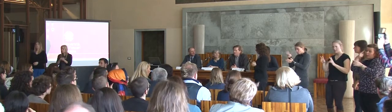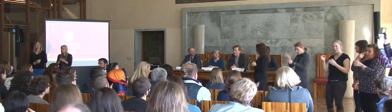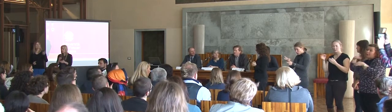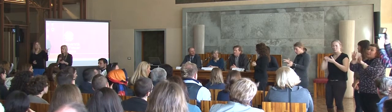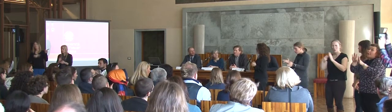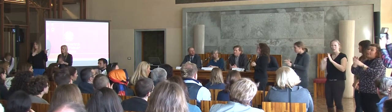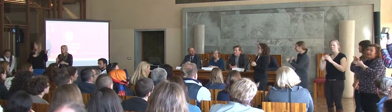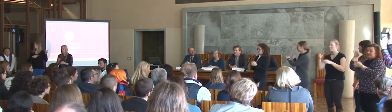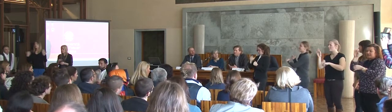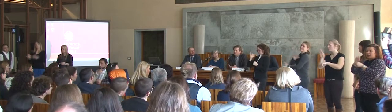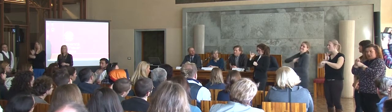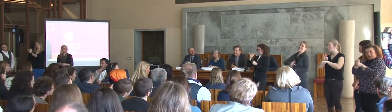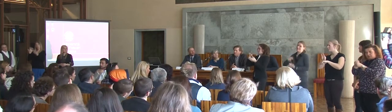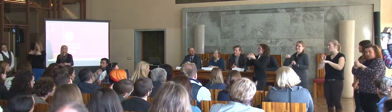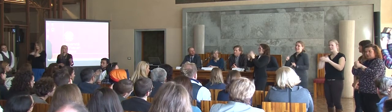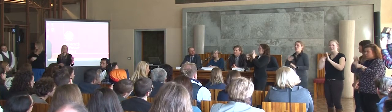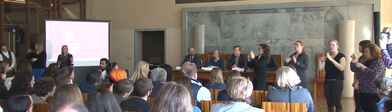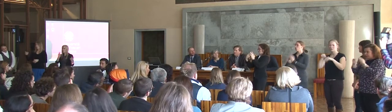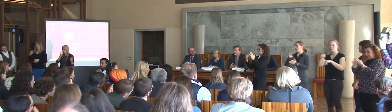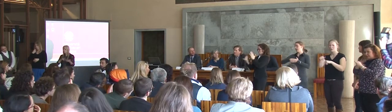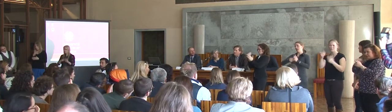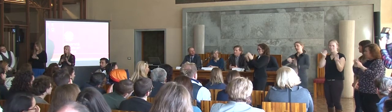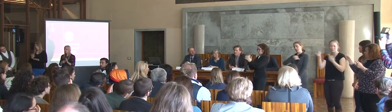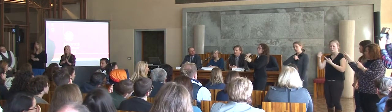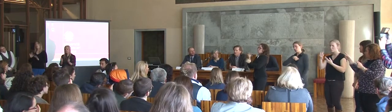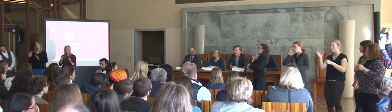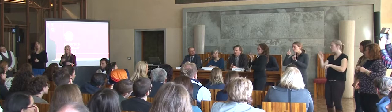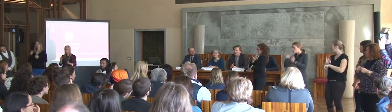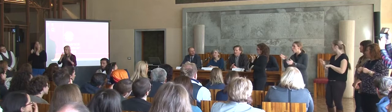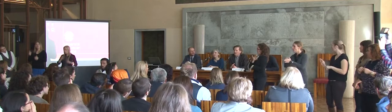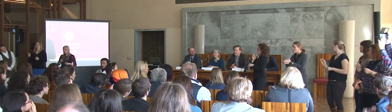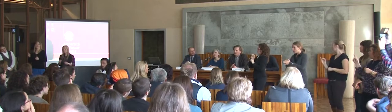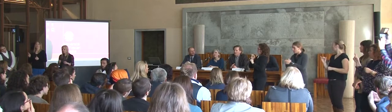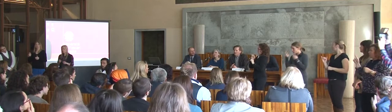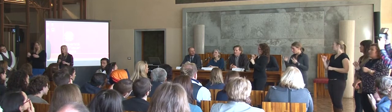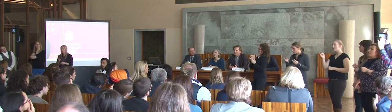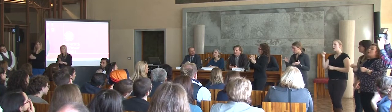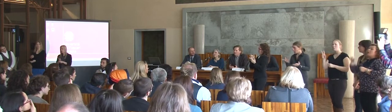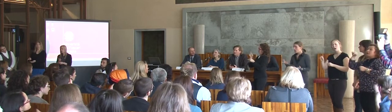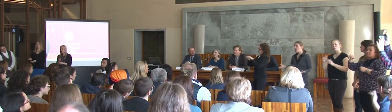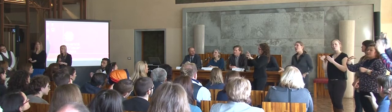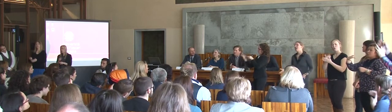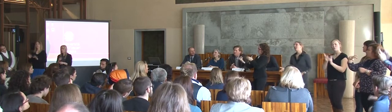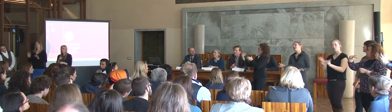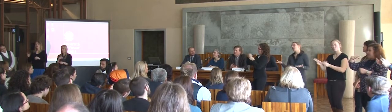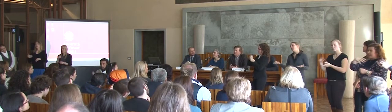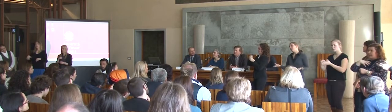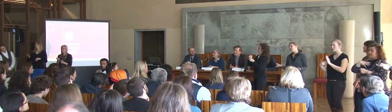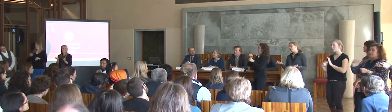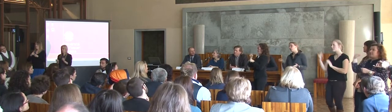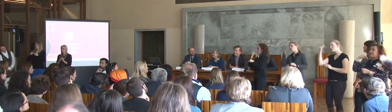Yeah, all this new technique is very interesting and should be applied, of course. We are adding ourselves quite soon